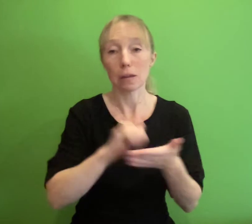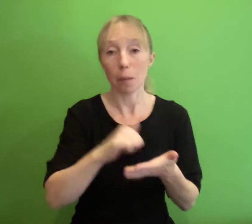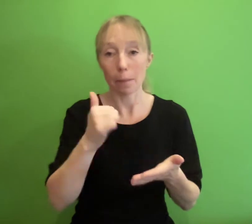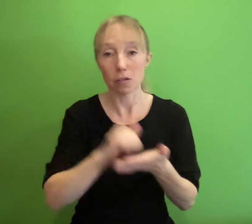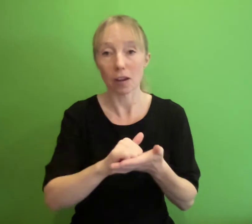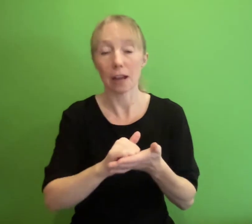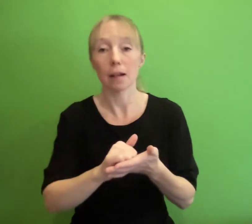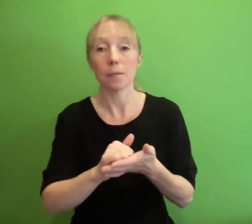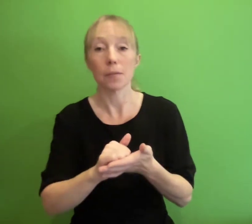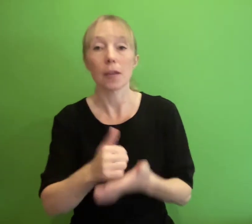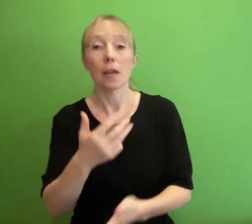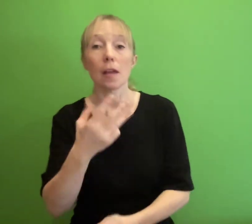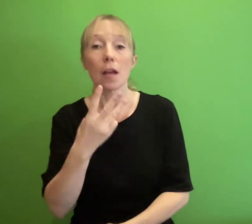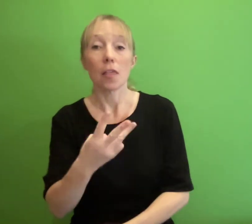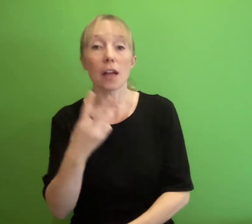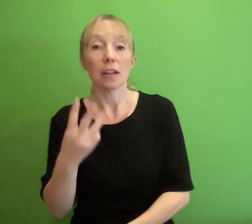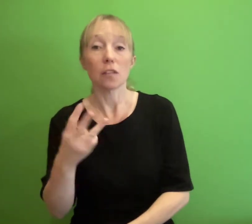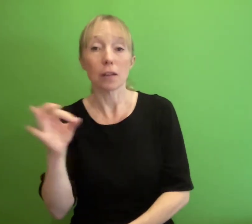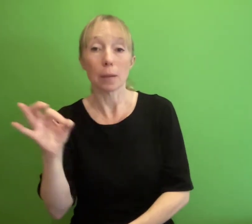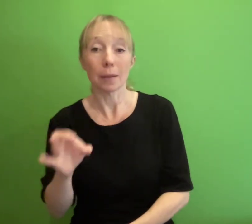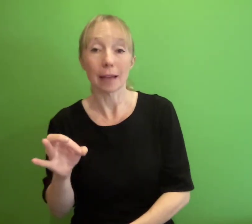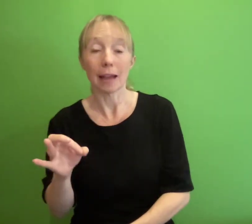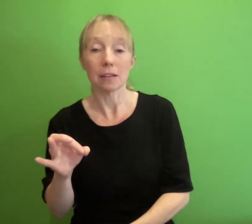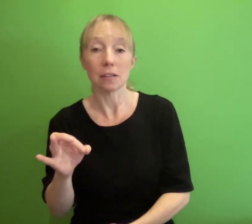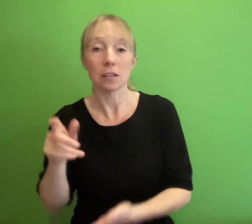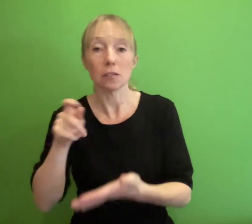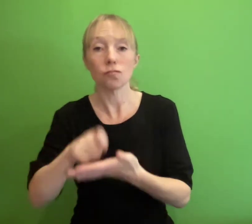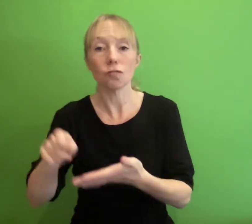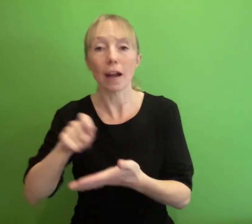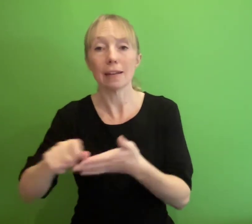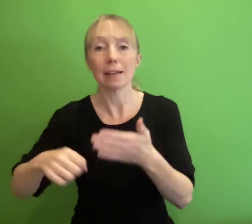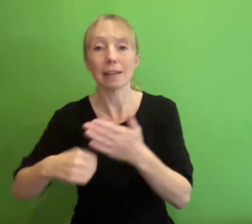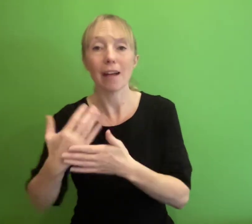and 33% writer development prizes.